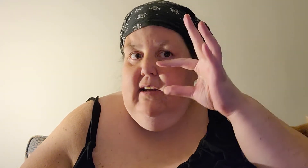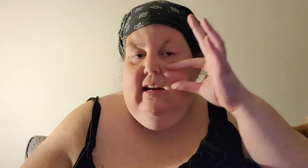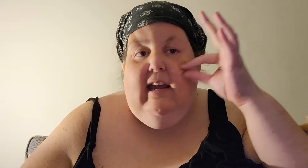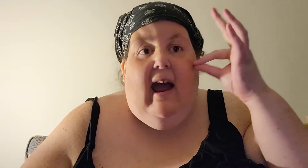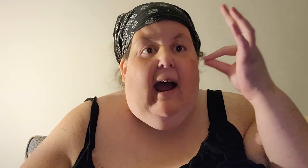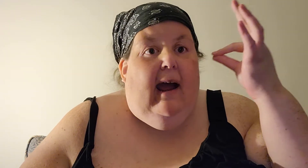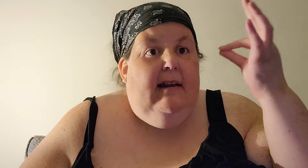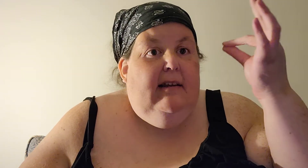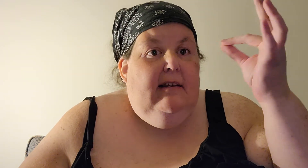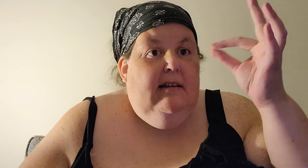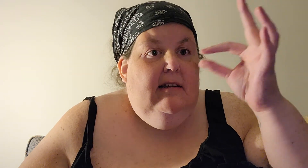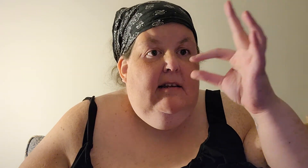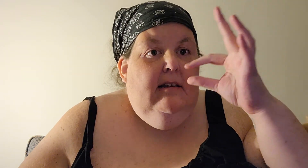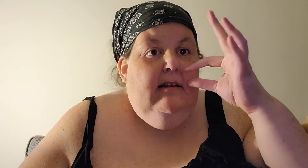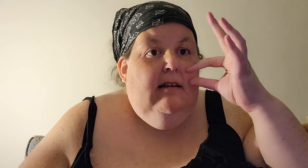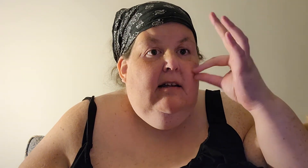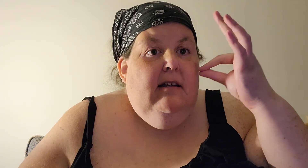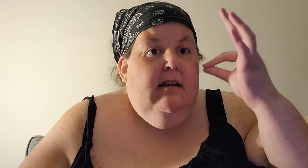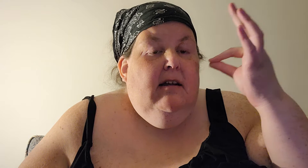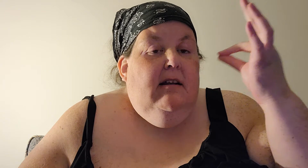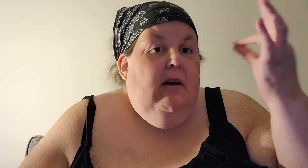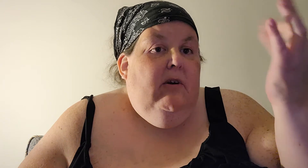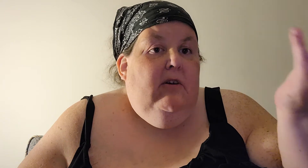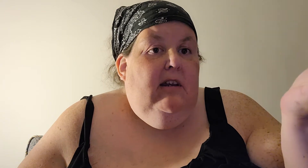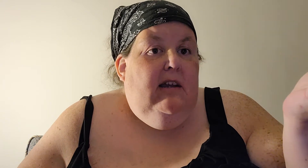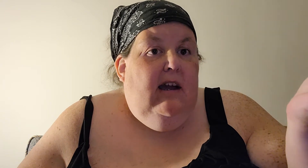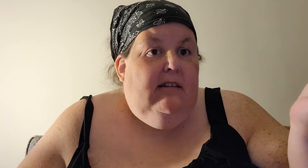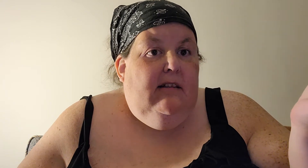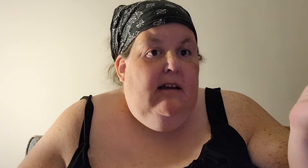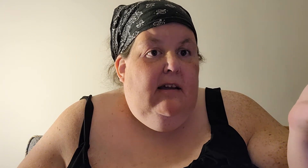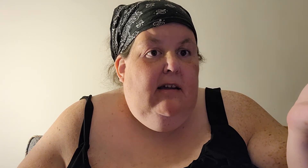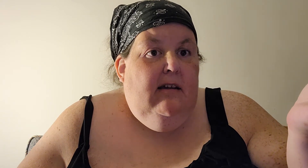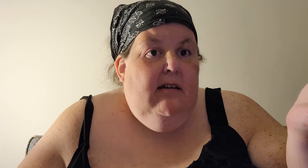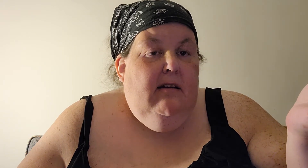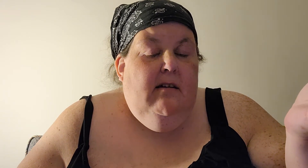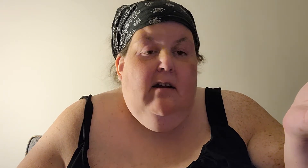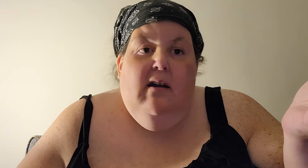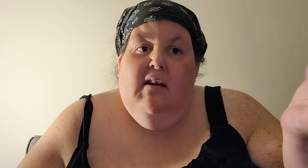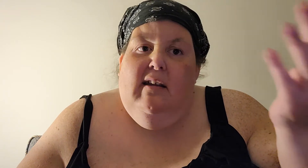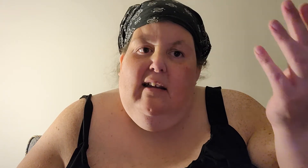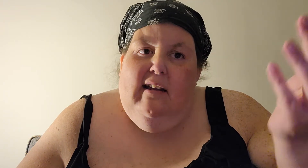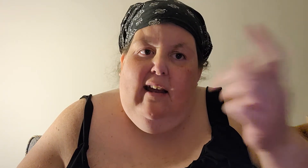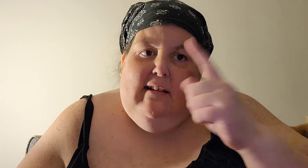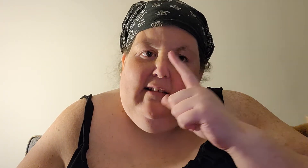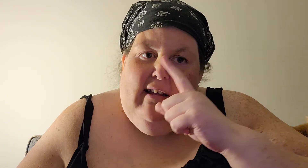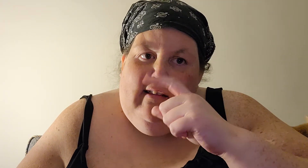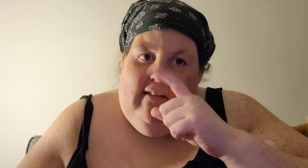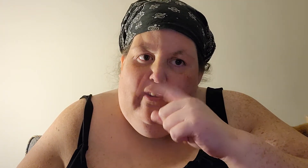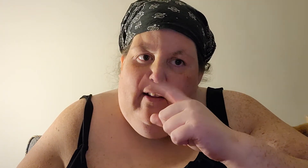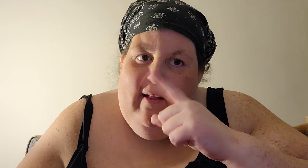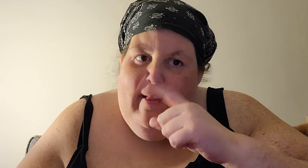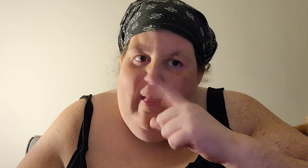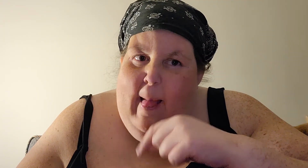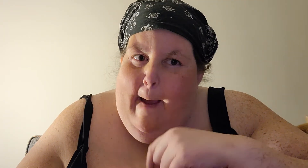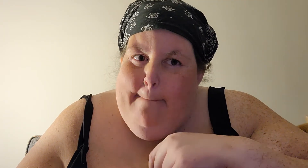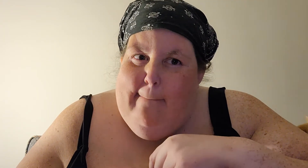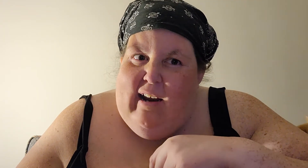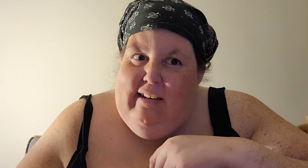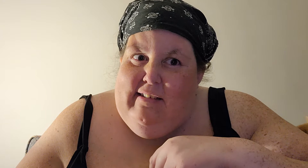kitty cat. Now, what do kitty cats like? Kitty cats like the little mice,